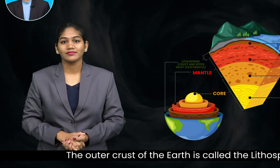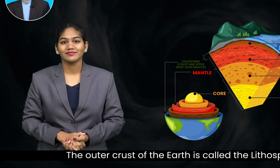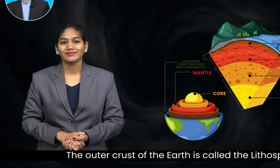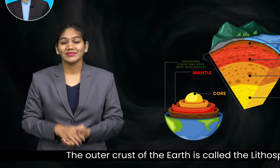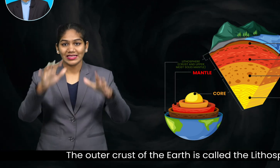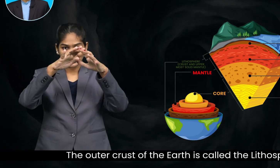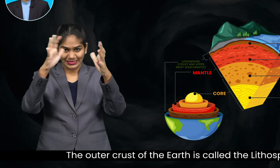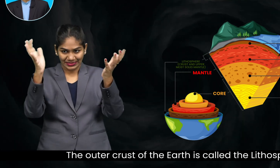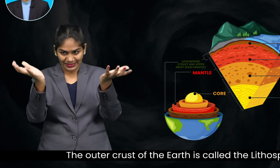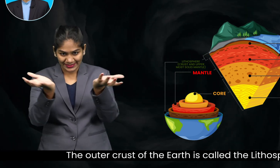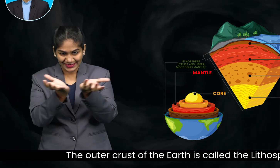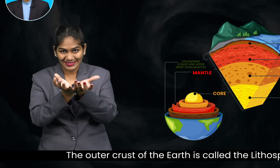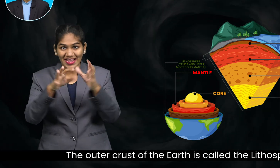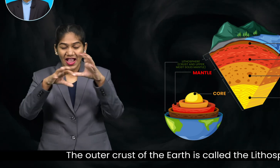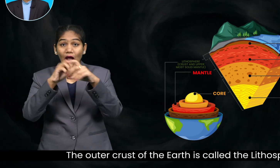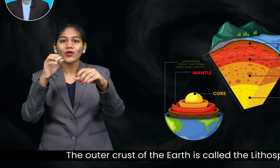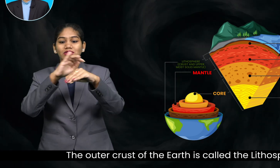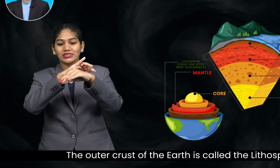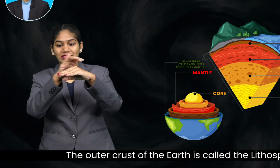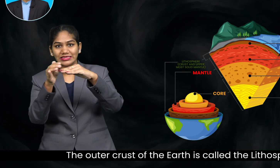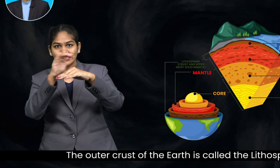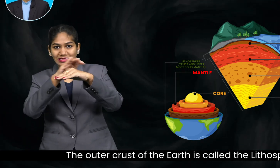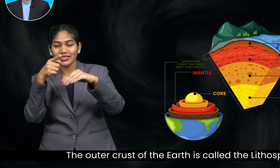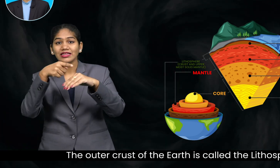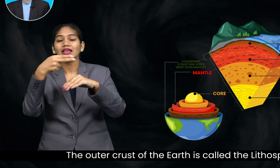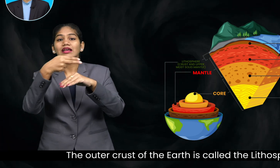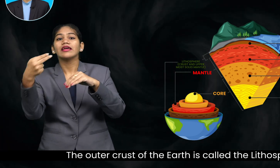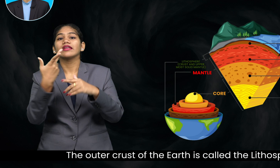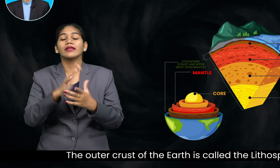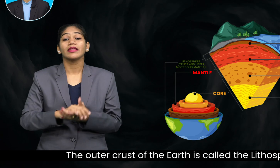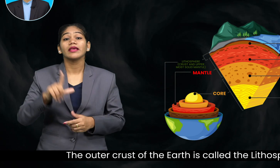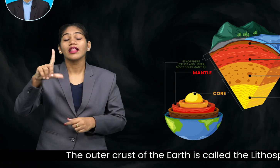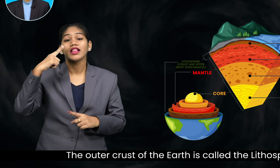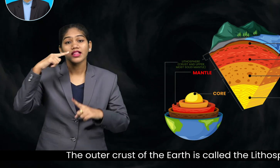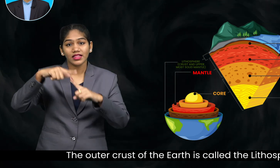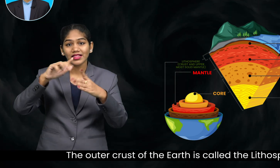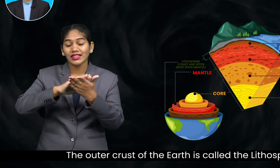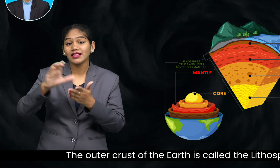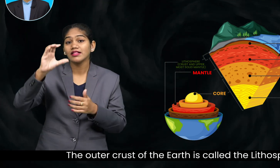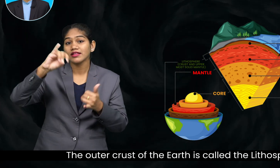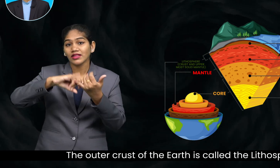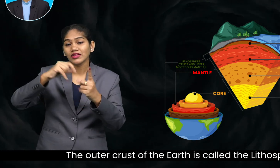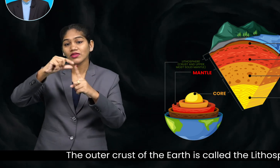The outer crust of the earth is called the lithosphere.